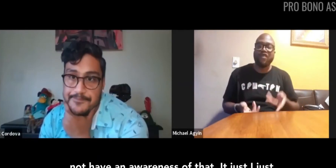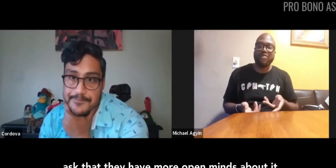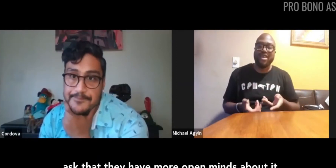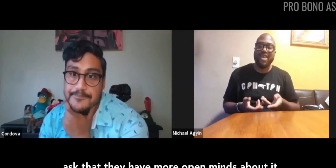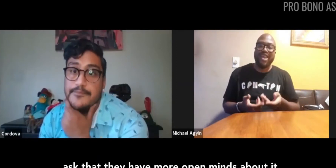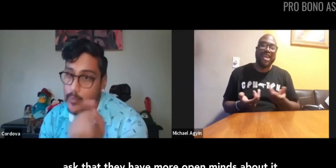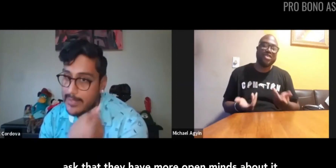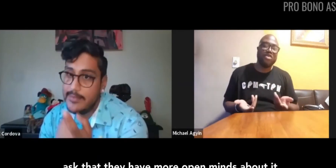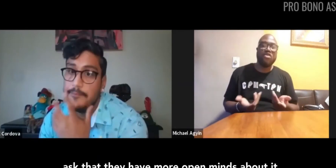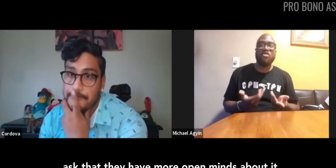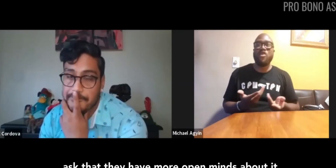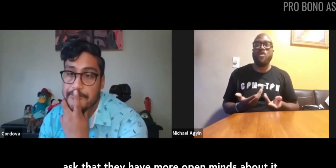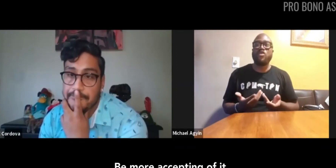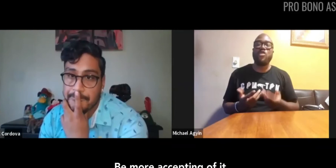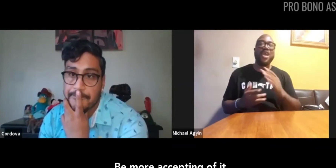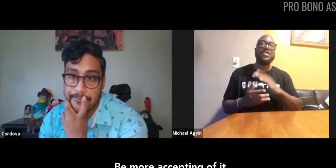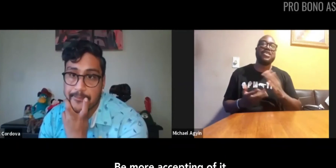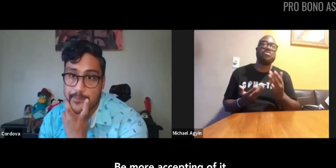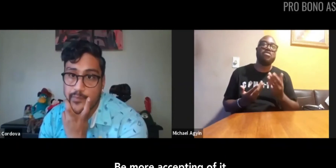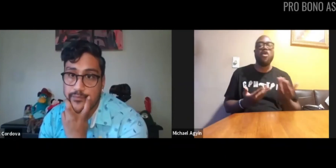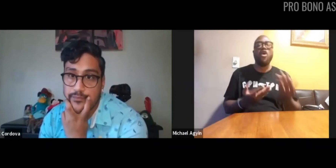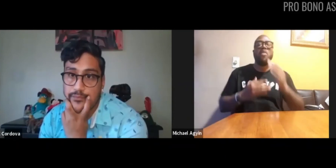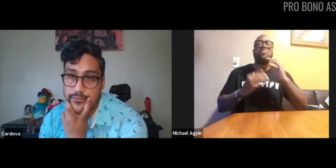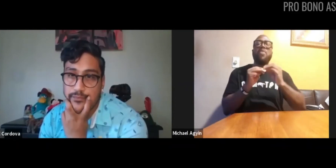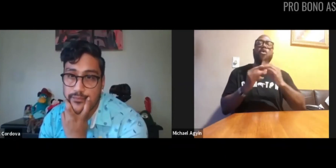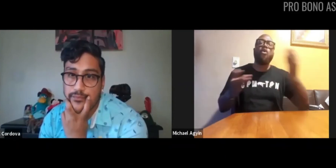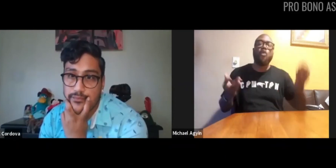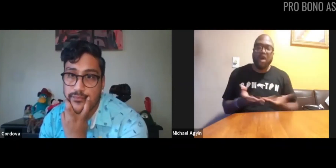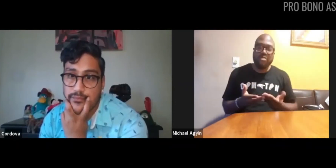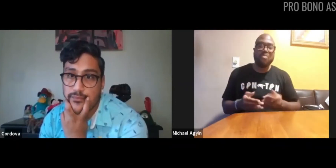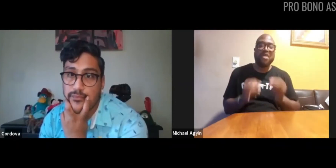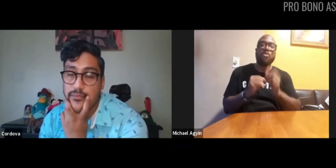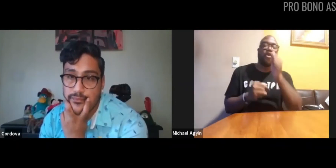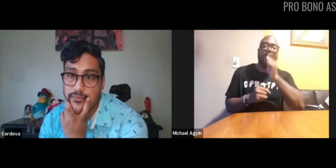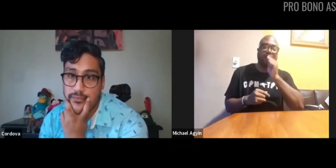I just ask that they have more open minds about it, be more accepting of it.